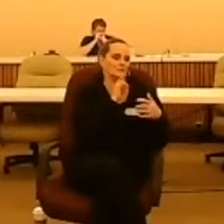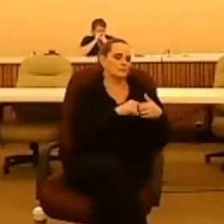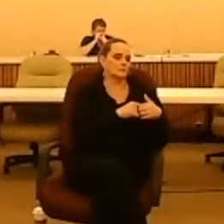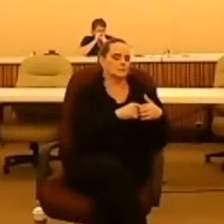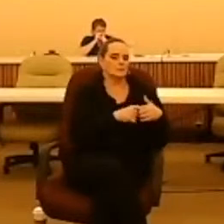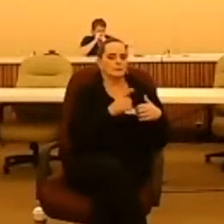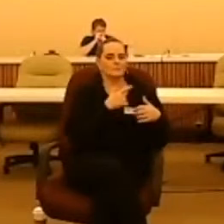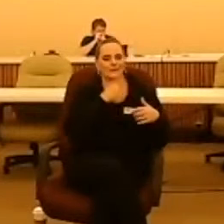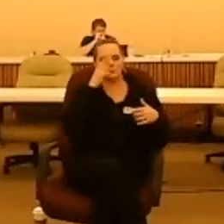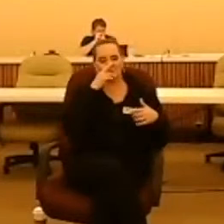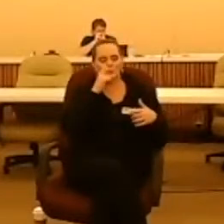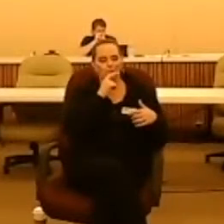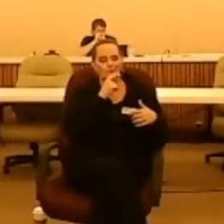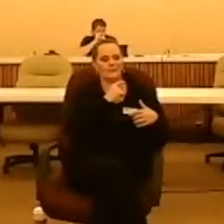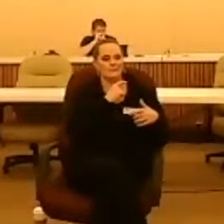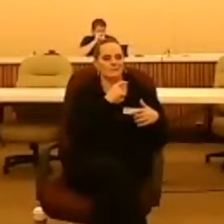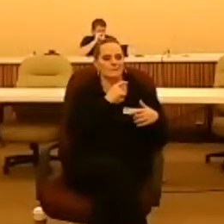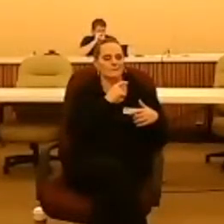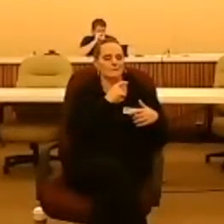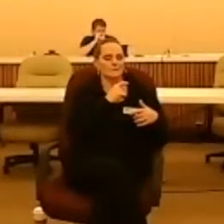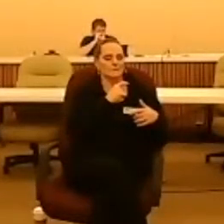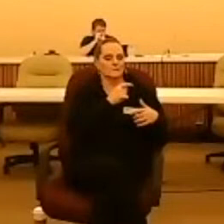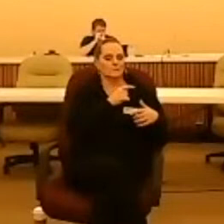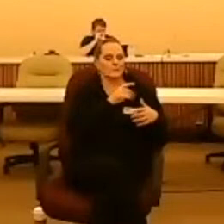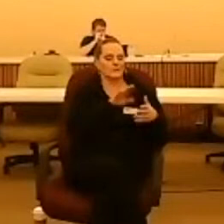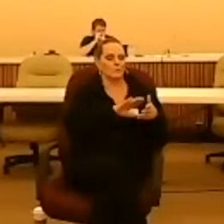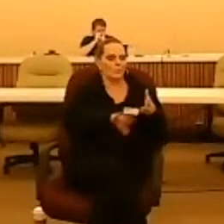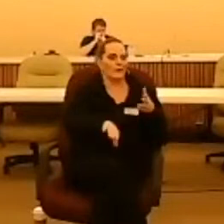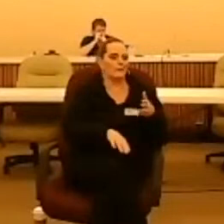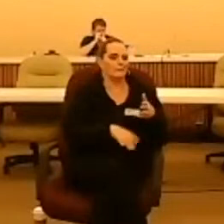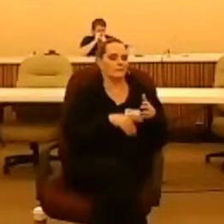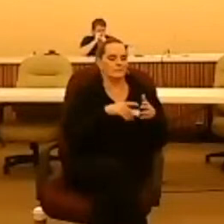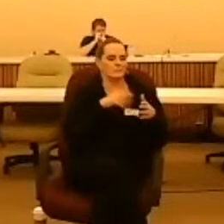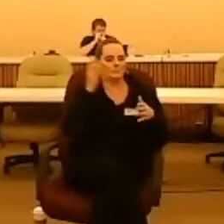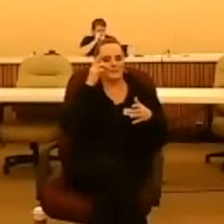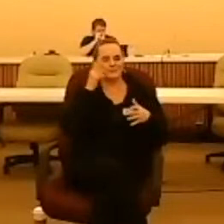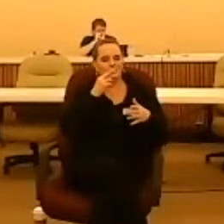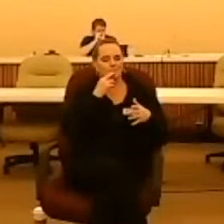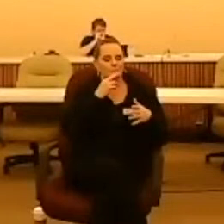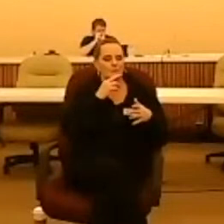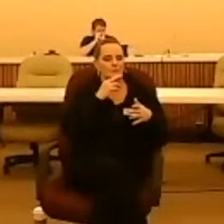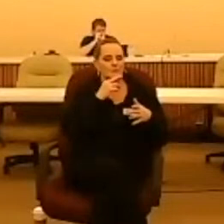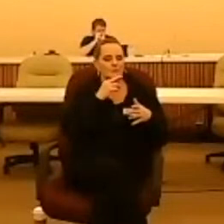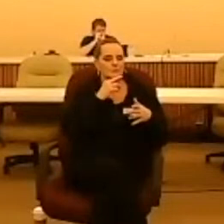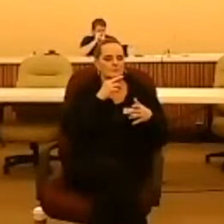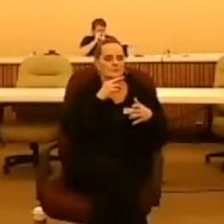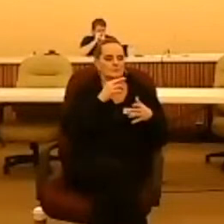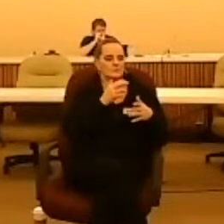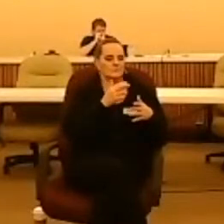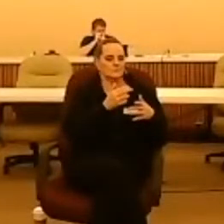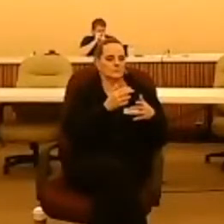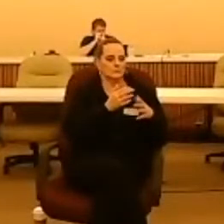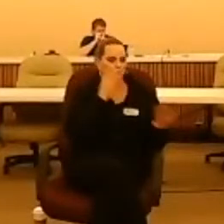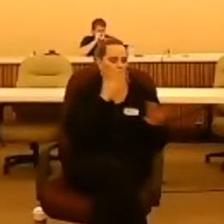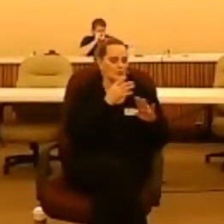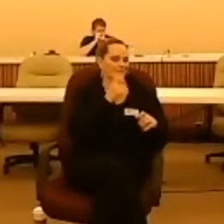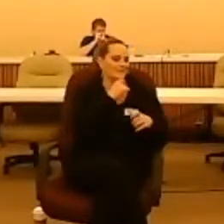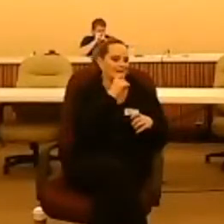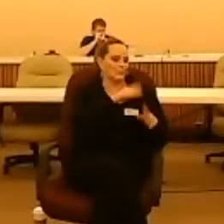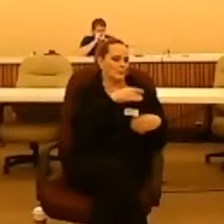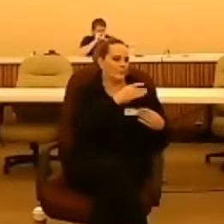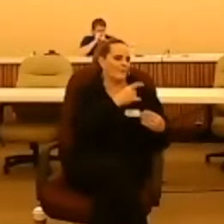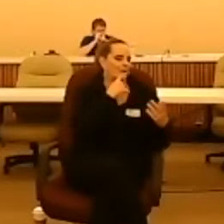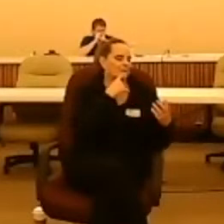why we didn't weight the traffic study based on a shuttle, because you can't really provide a volume that would be required for the shuttle.